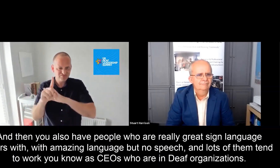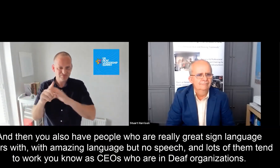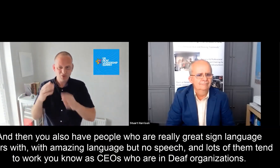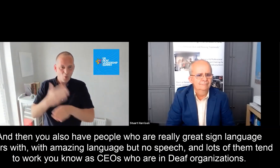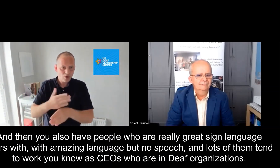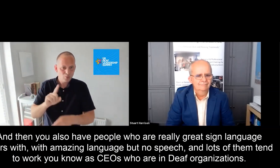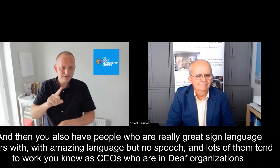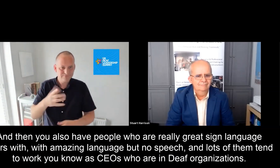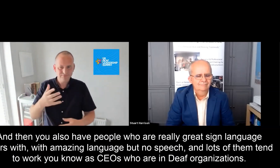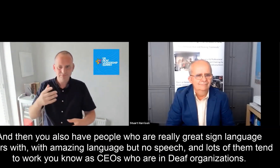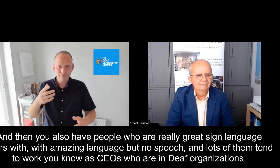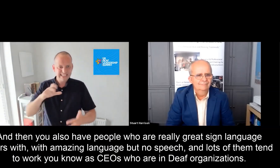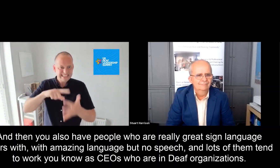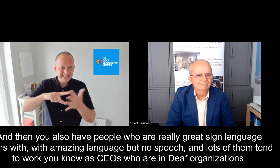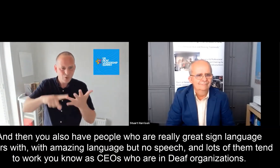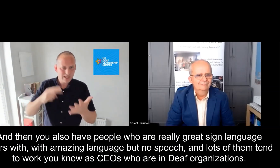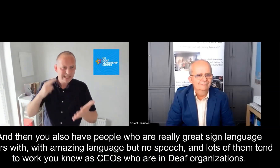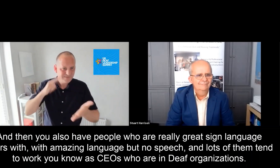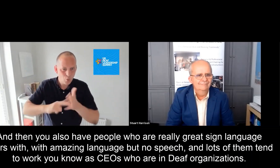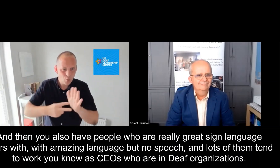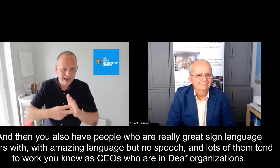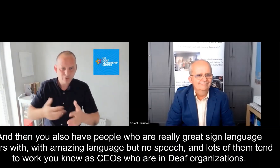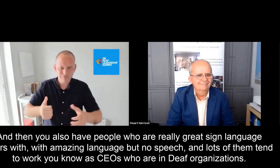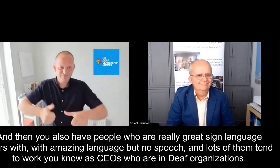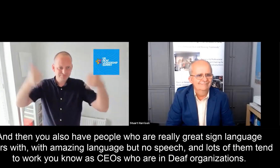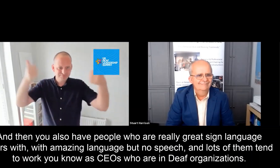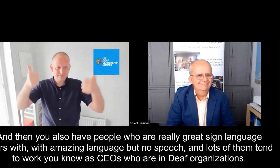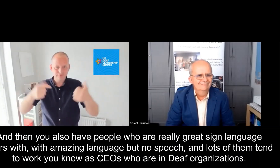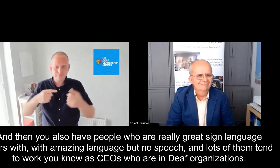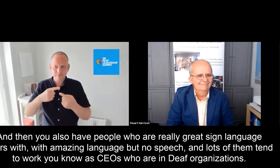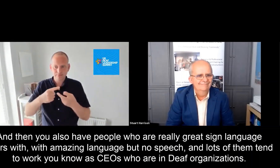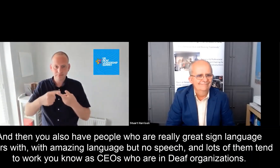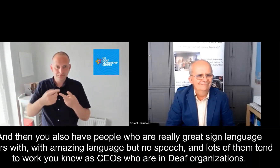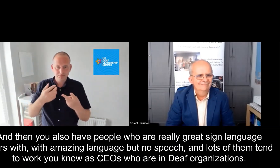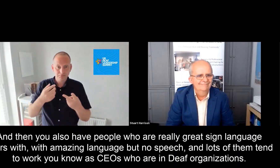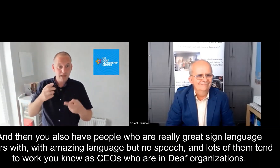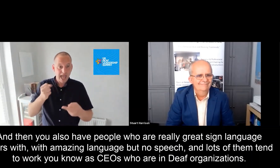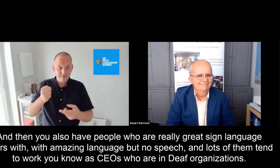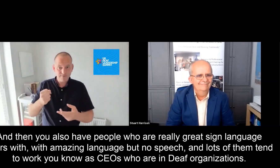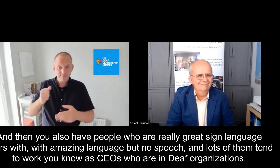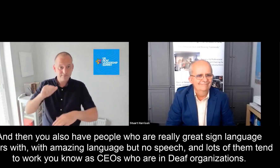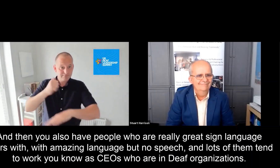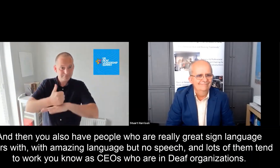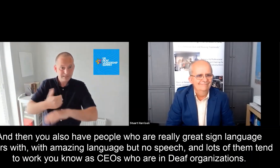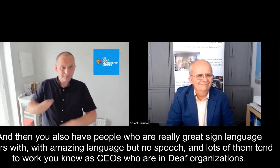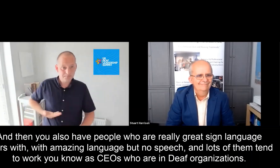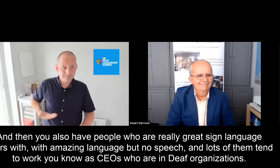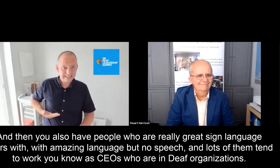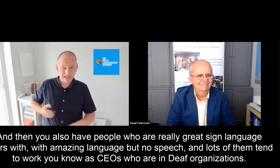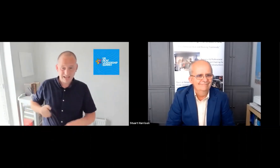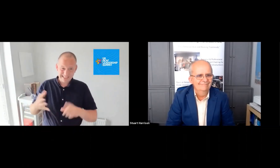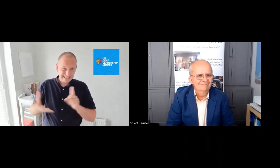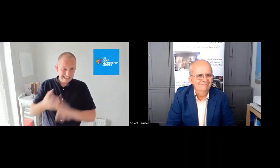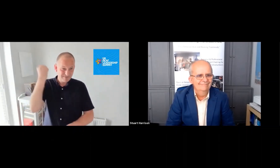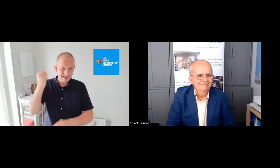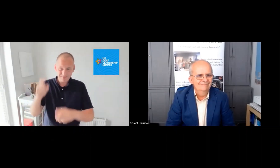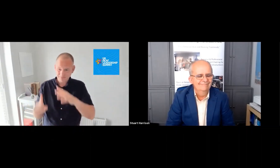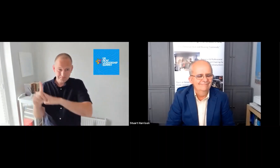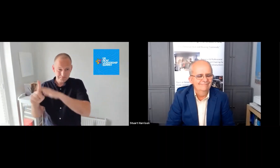amazing language but no speech. And lots of them tend to work as, you know, CEOs for deaf organizations. There are some who've set